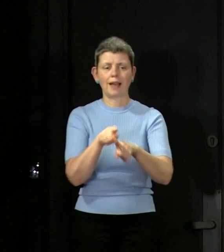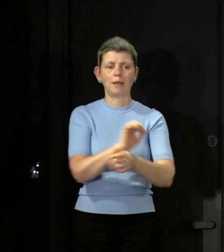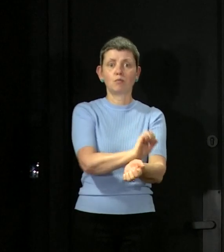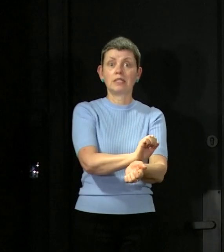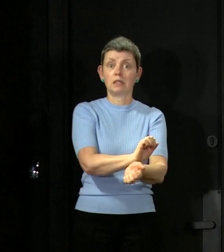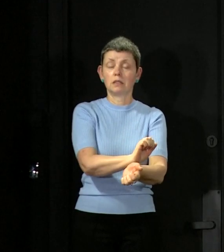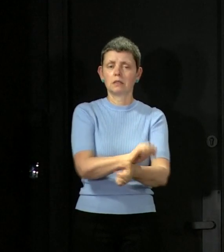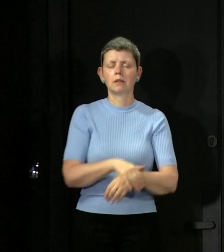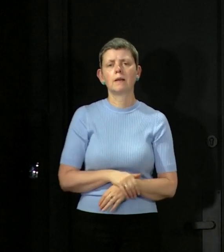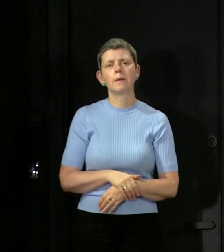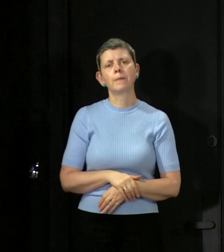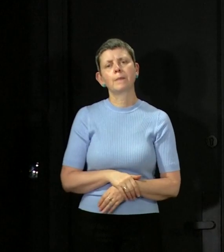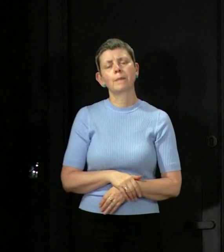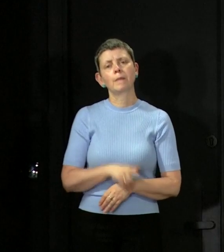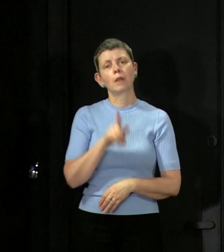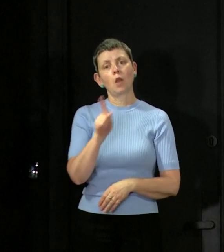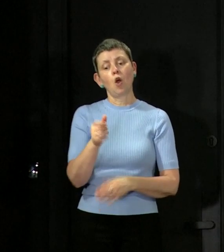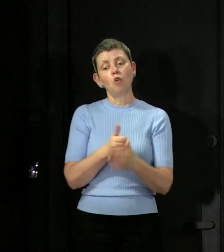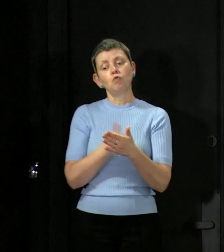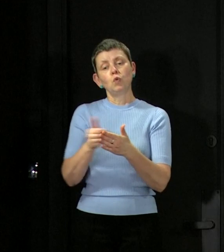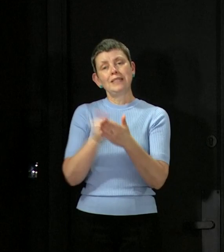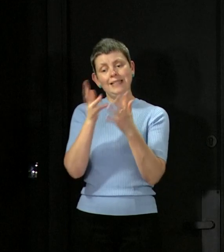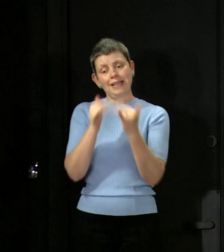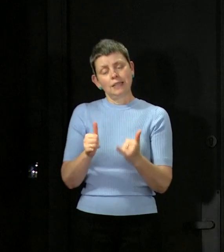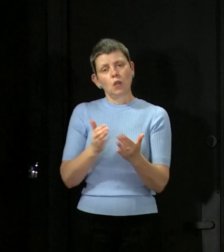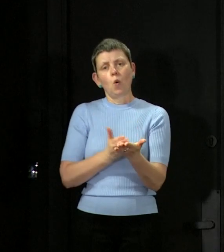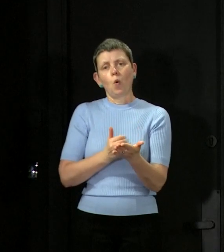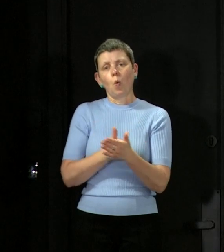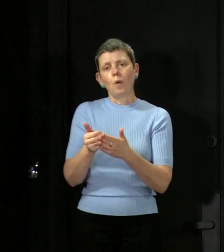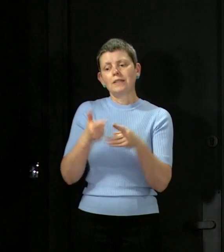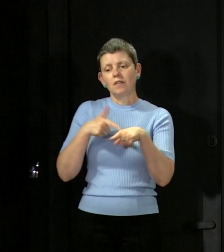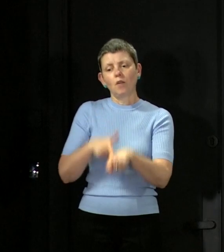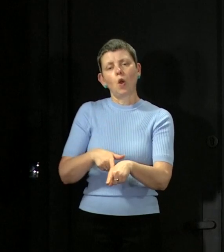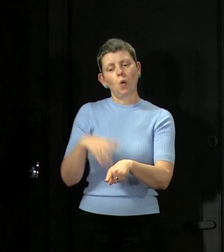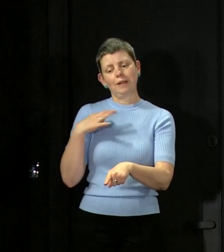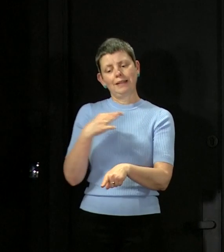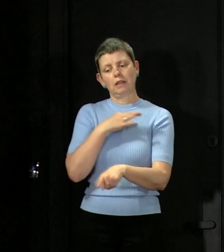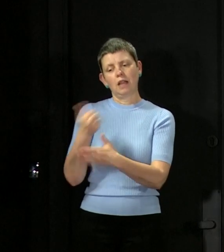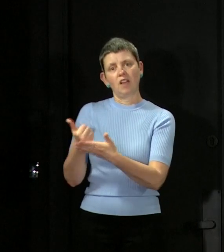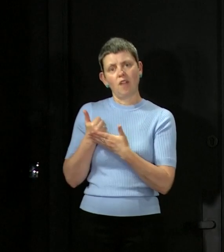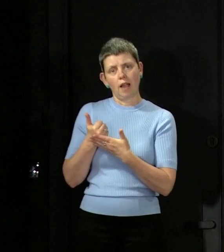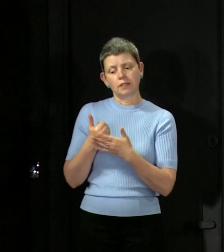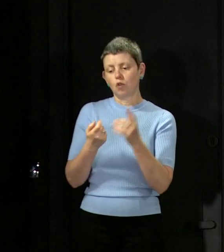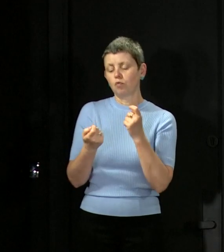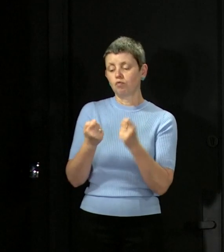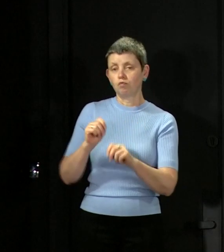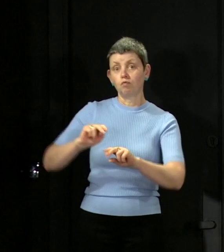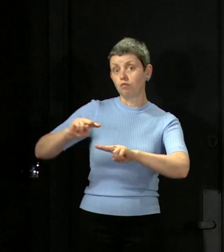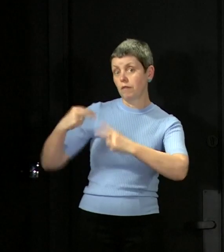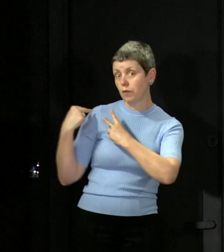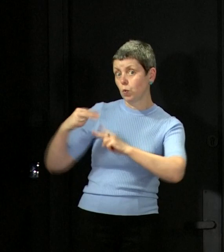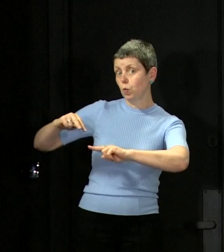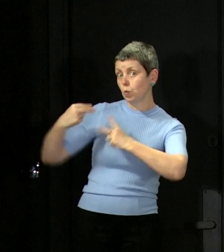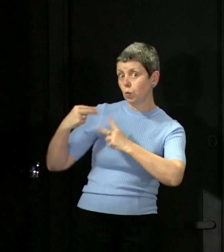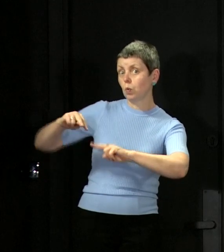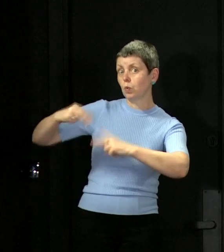routine testing we do, we will be guided by clinical advice on that, and we keep all of these things under review. And if we change the position on any of